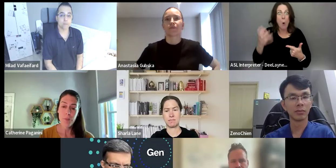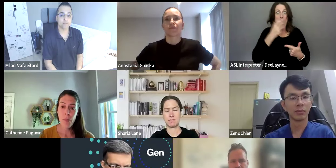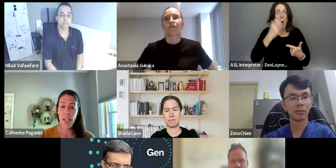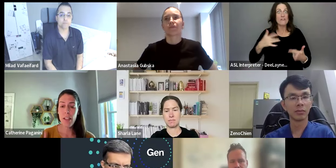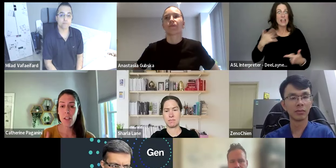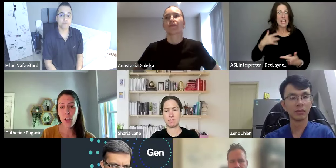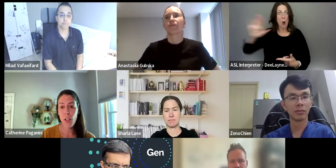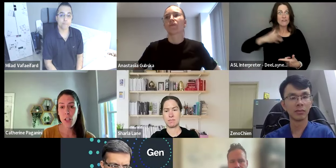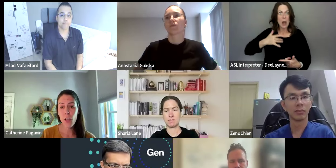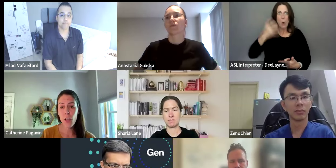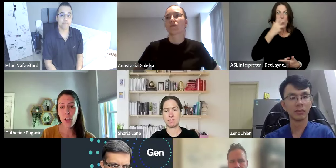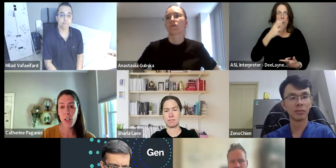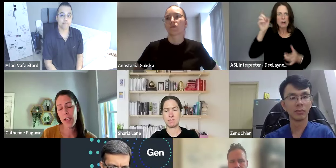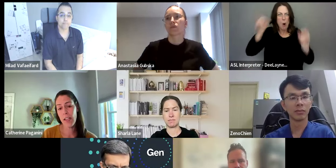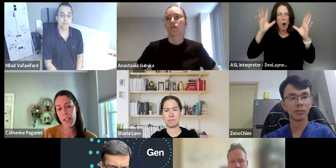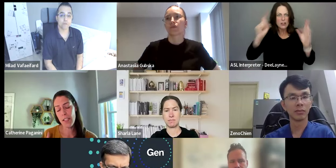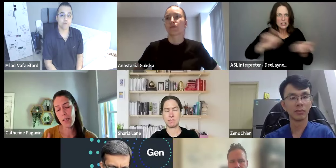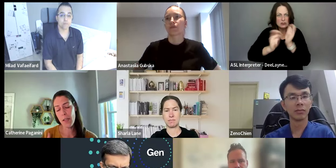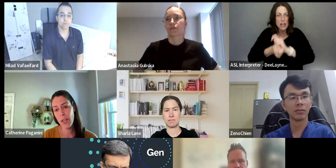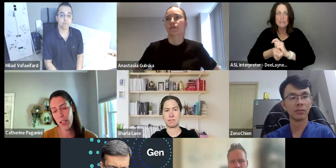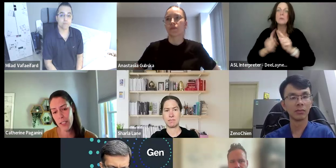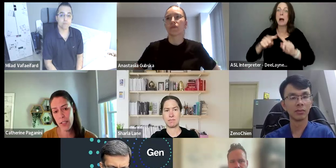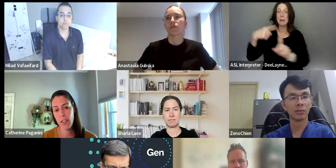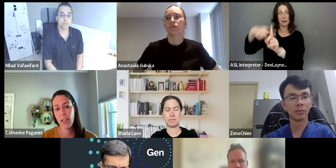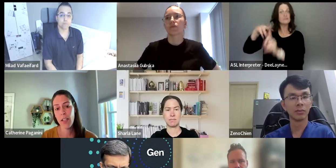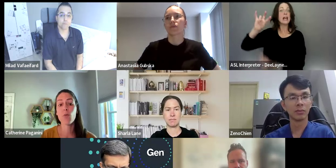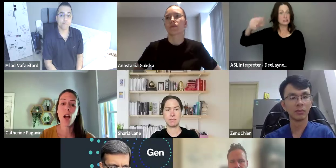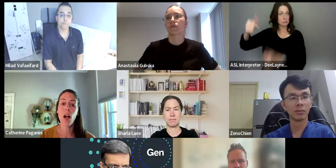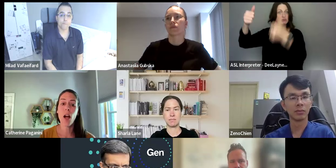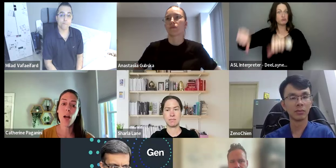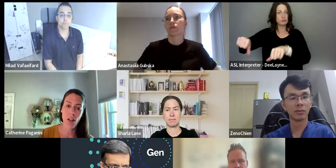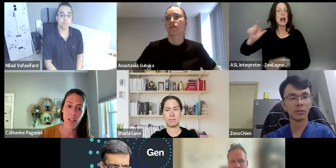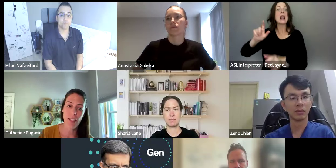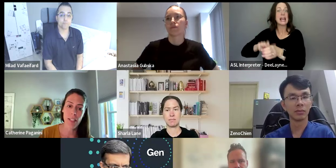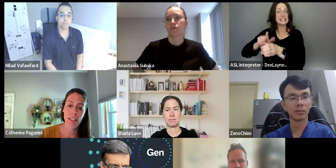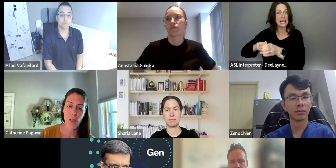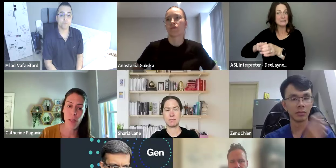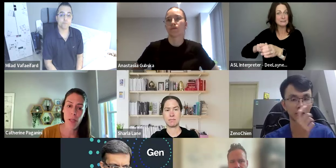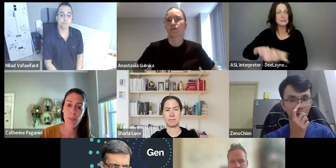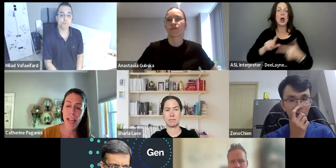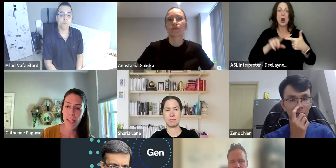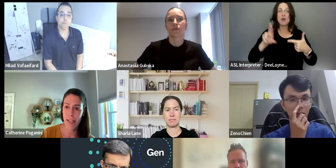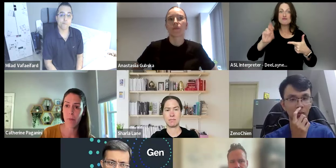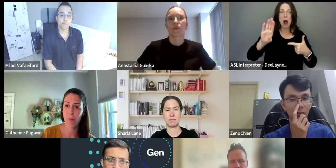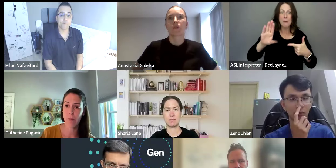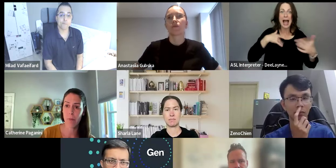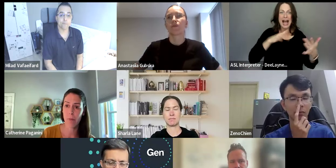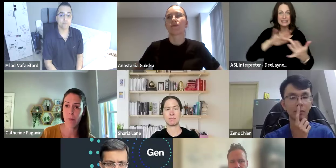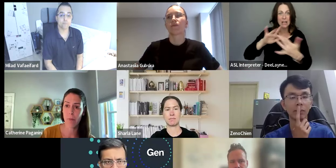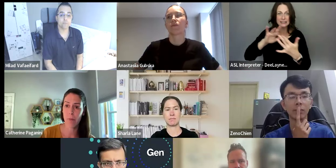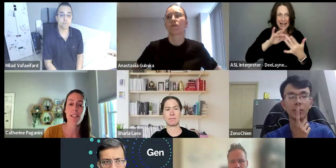right? And the good thing that we have here is that Anastasia put it on LinkedIn. Rob has contacts with people